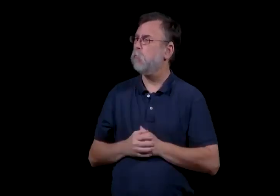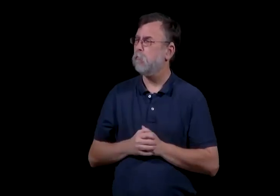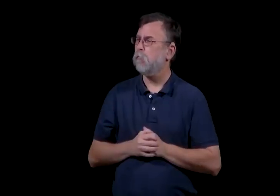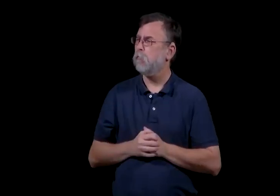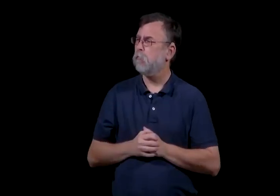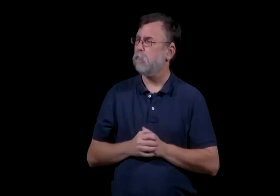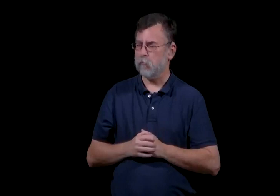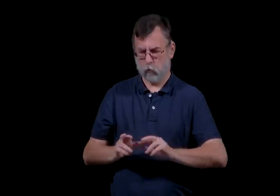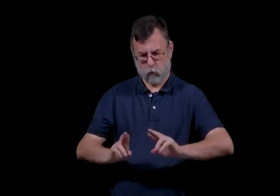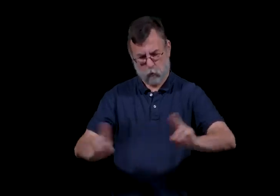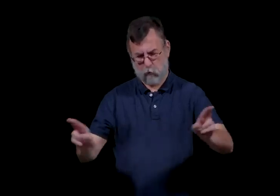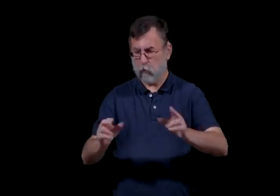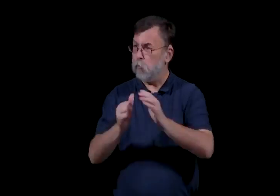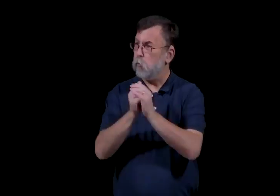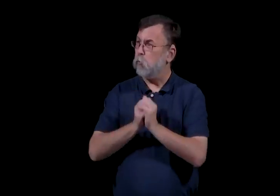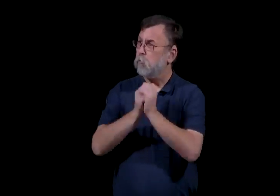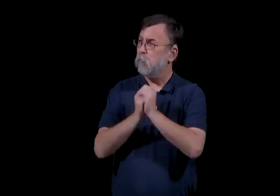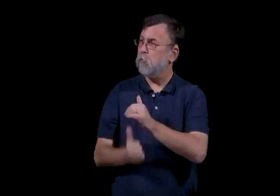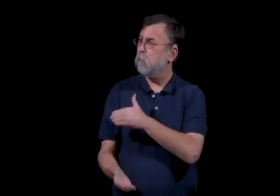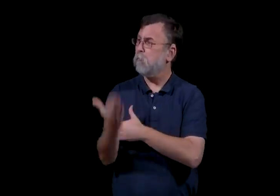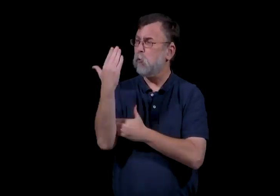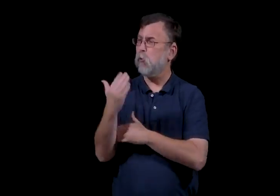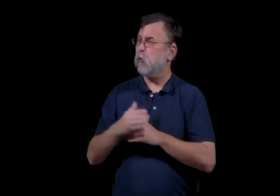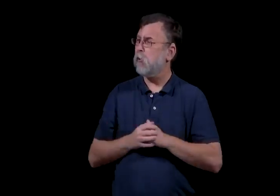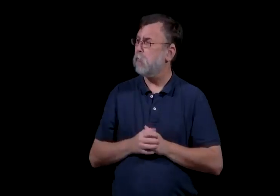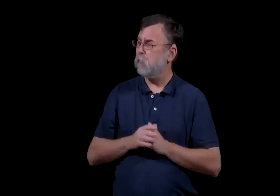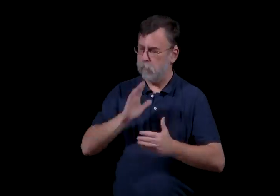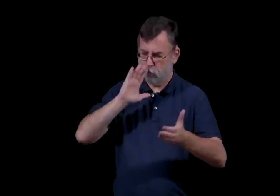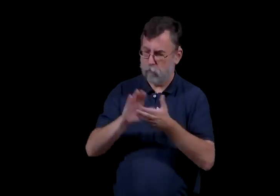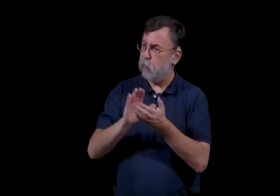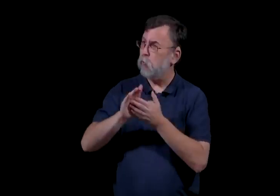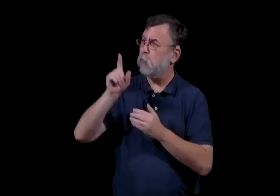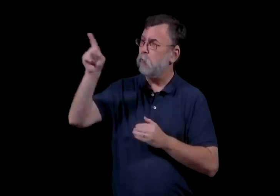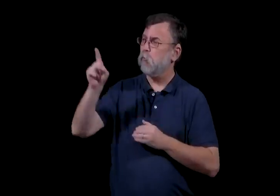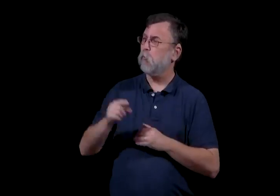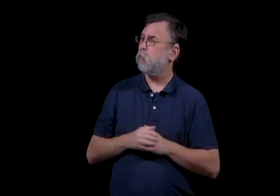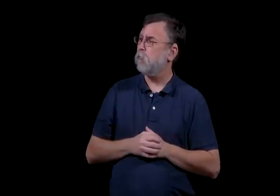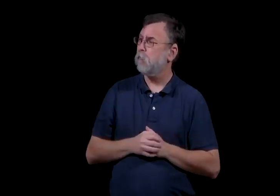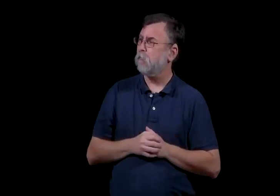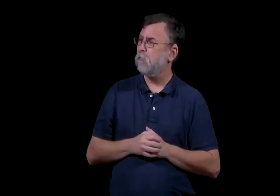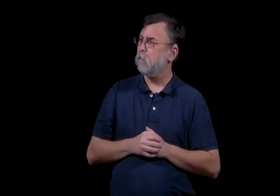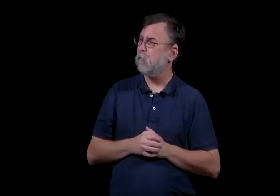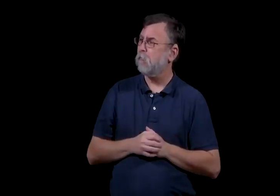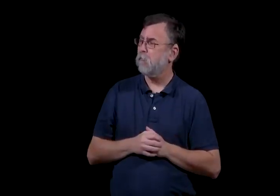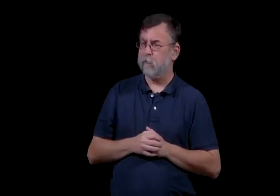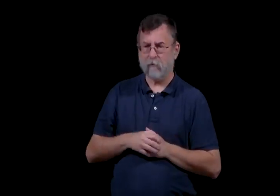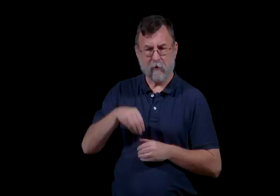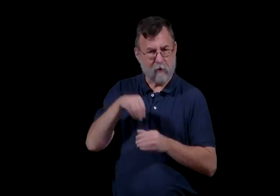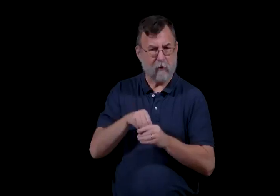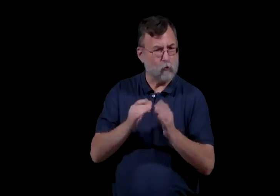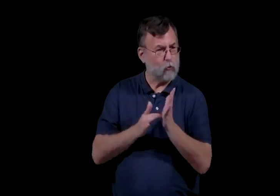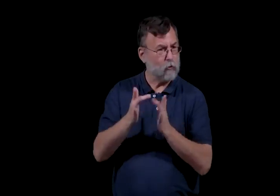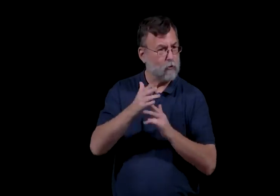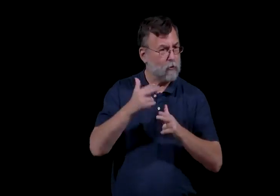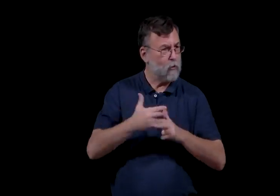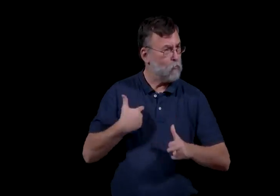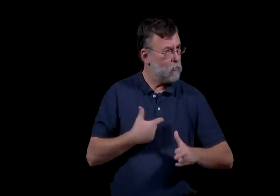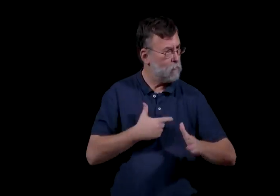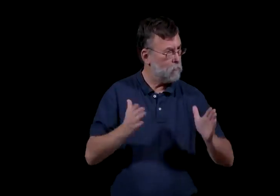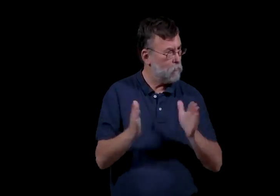this morning. We thank you for this. We're ready to worship you here this morning, Lord, and to give you honor and praise. And we say this